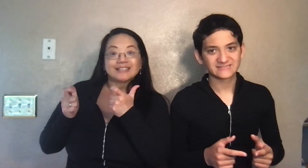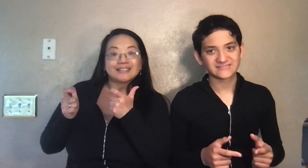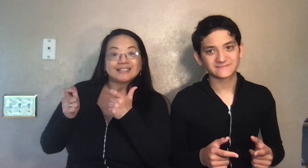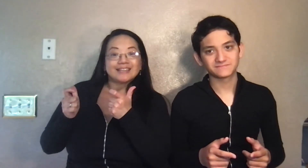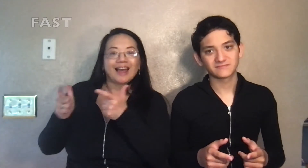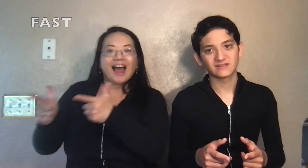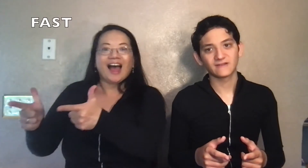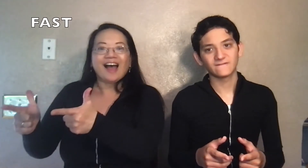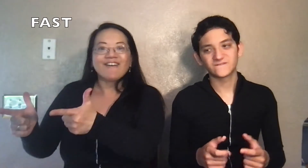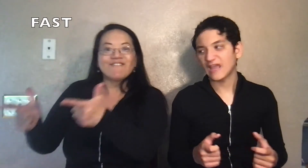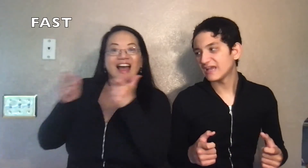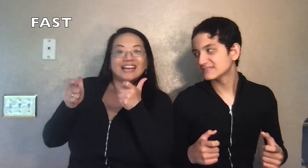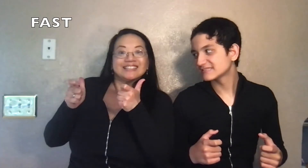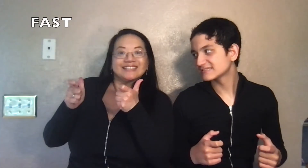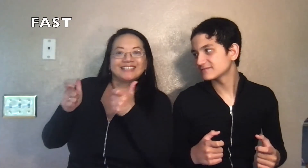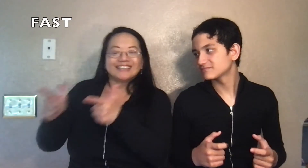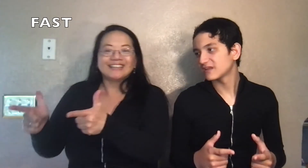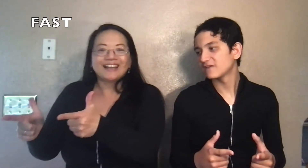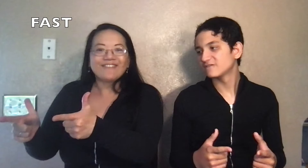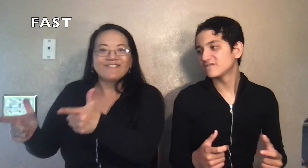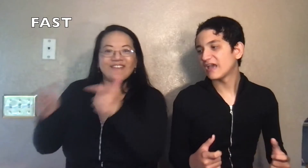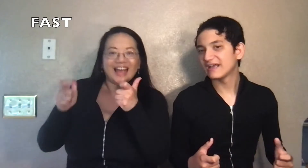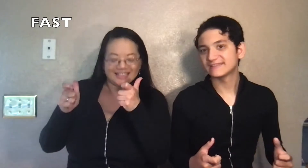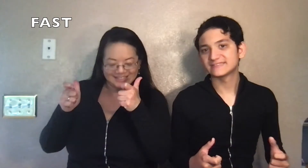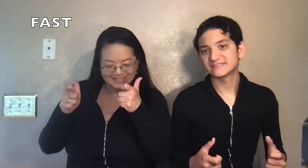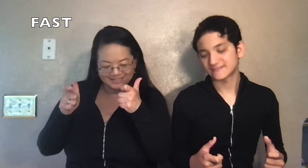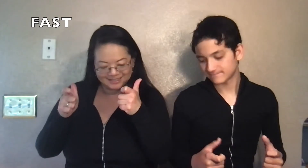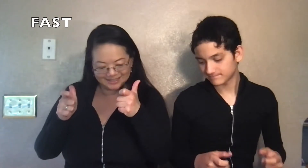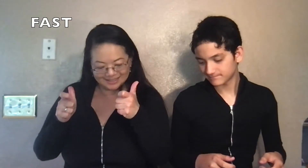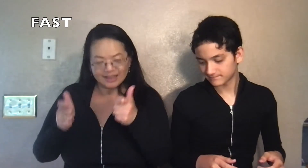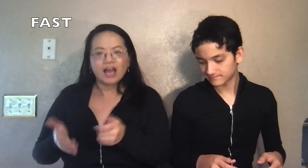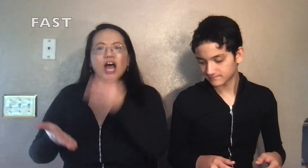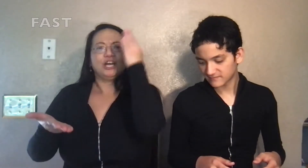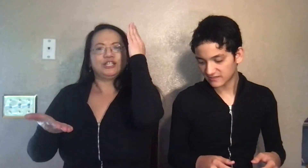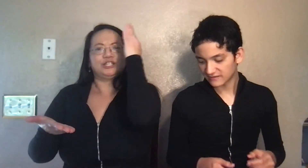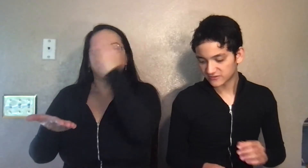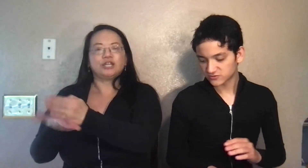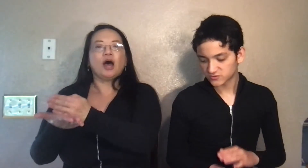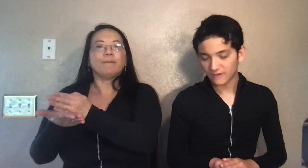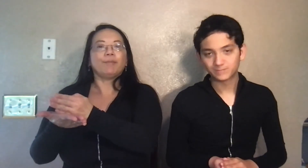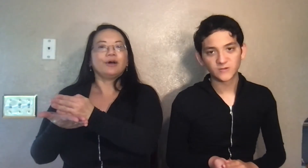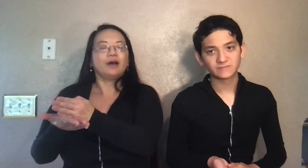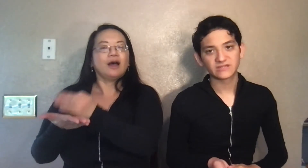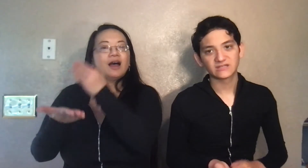Fast. Fast. Fast. Stop.